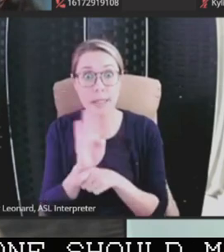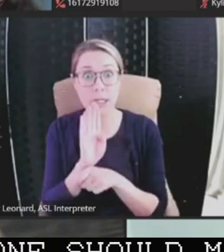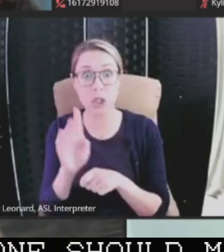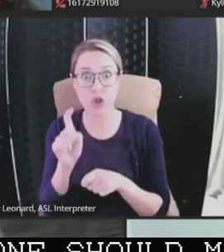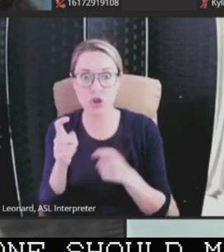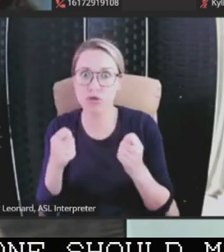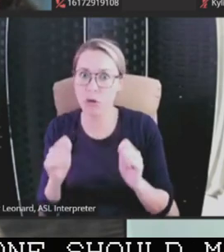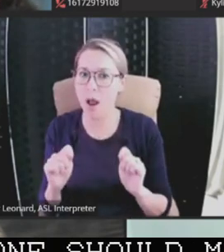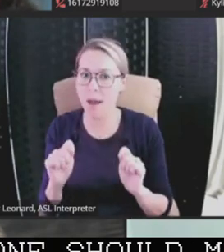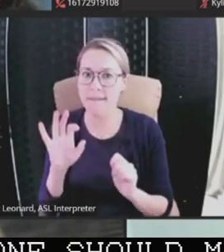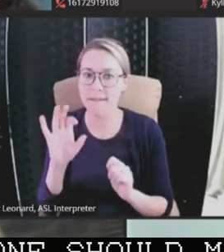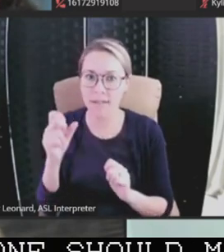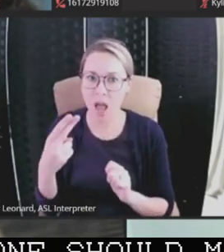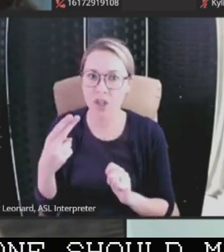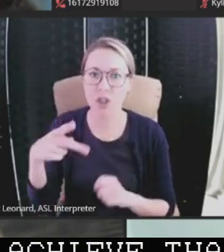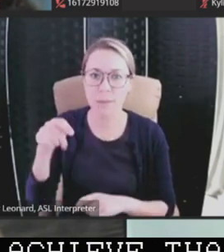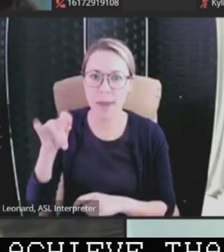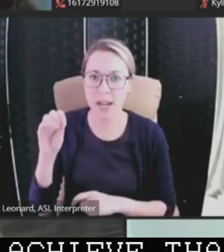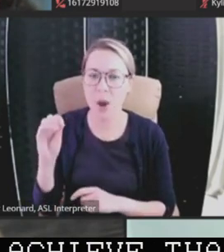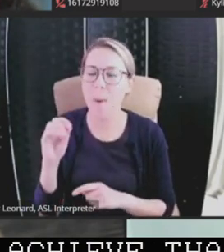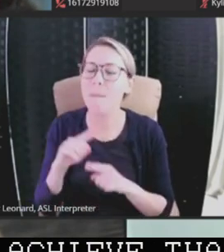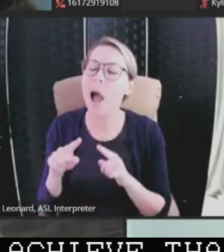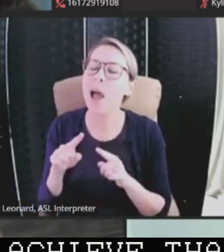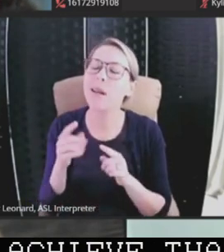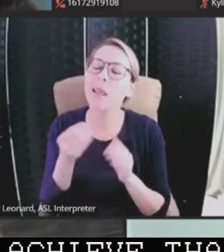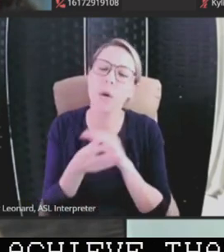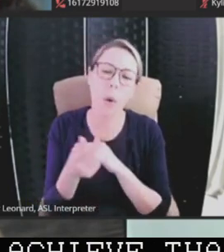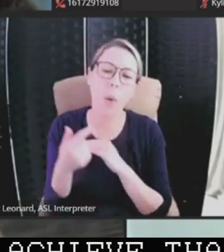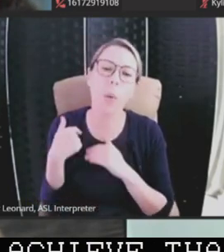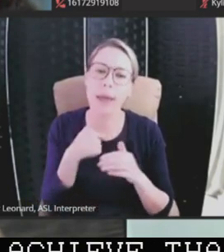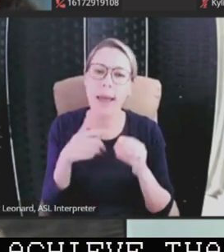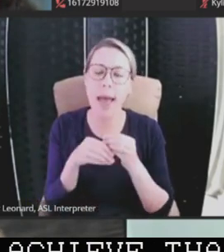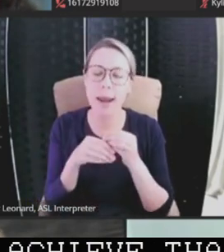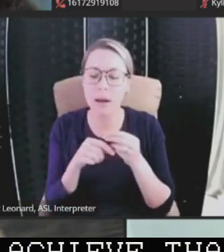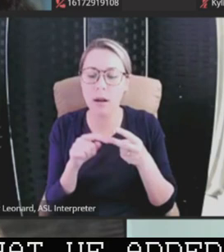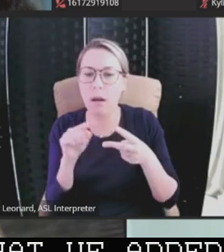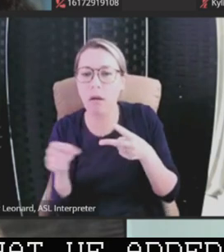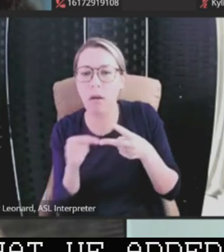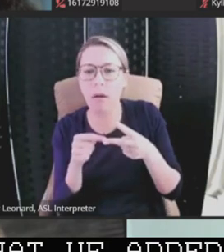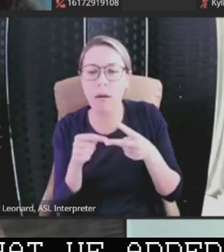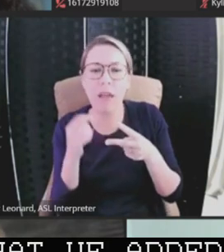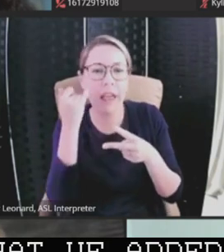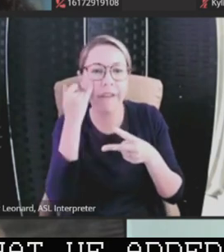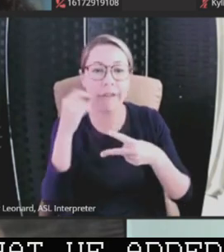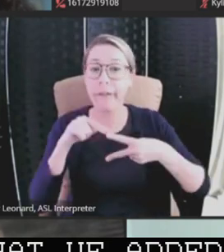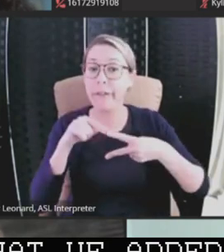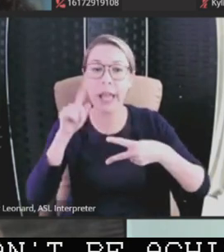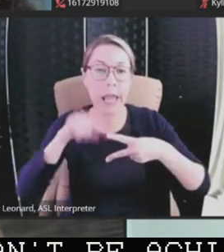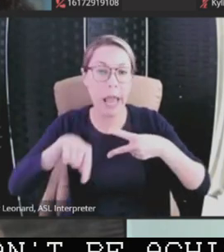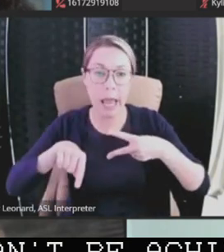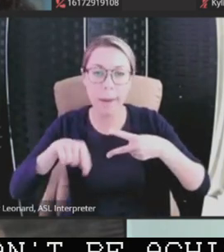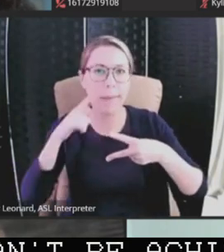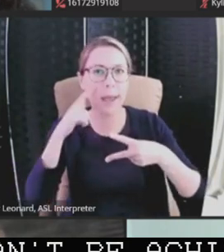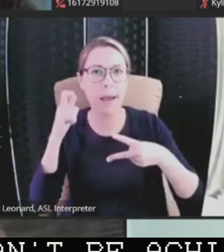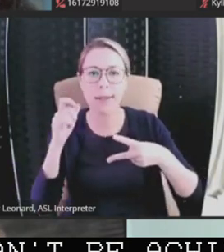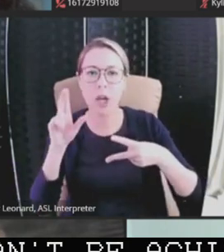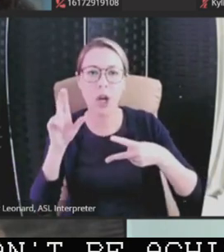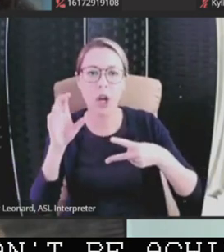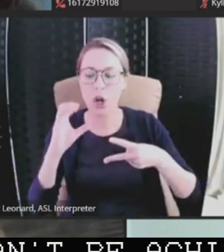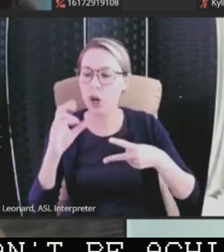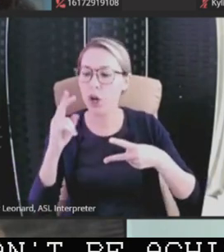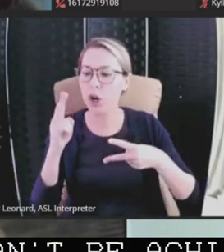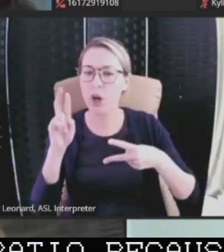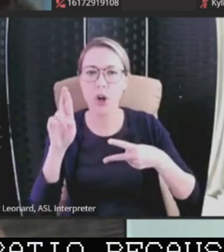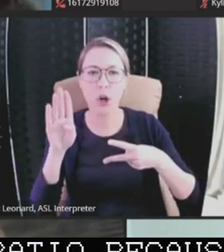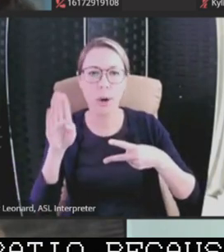that we added the bullet of if that can't be achieved for the full patio because of your regular curb heights, that's something that can like